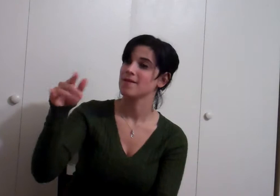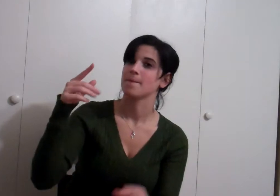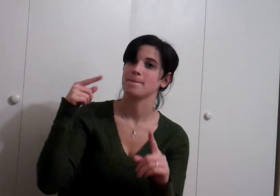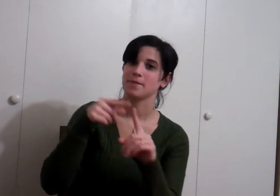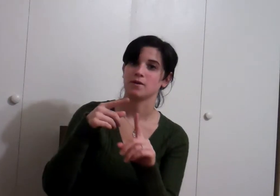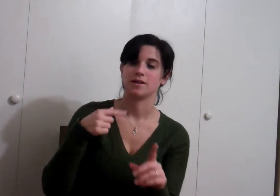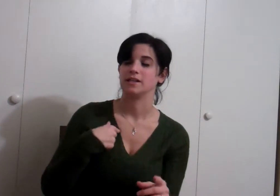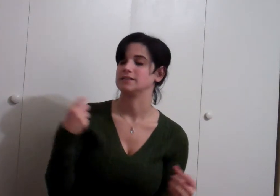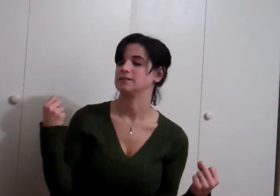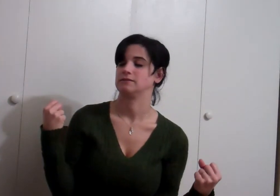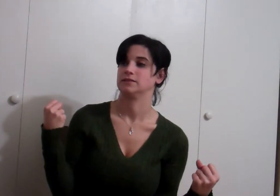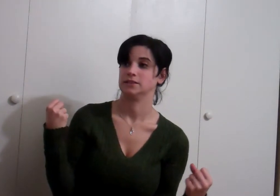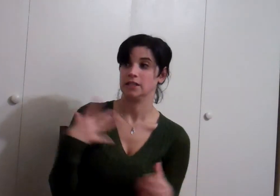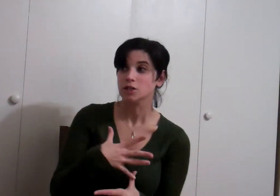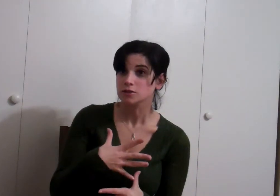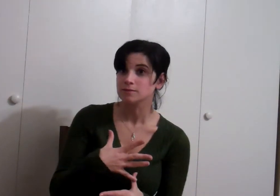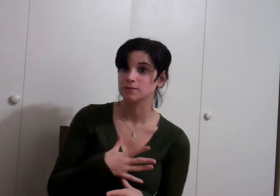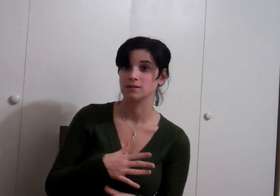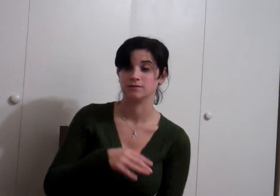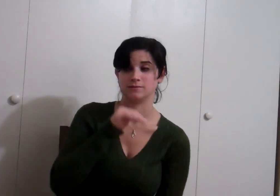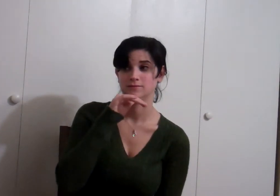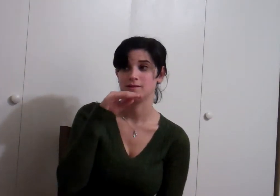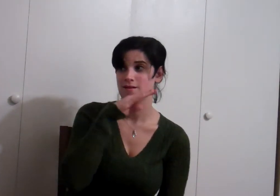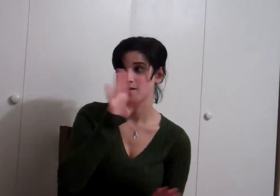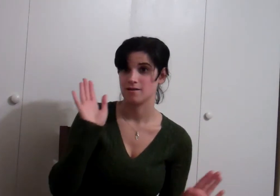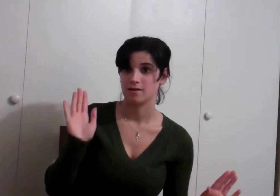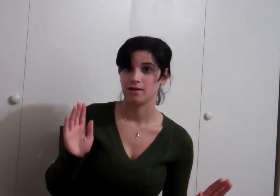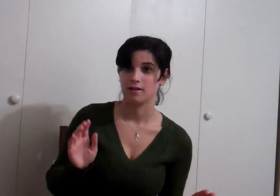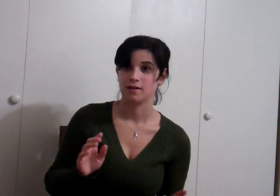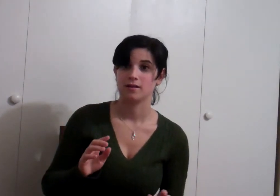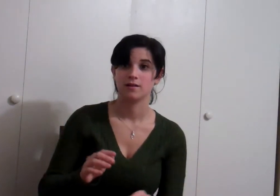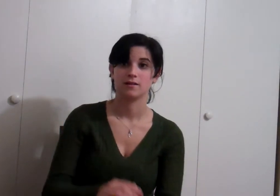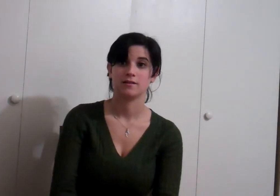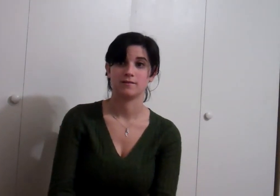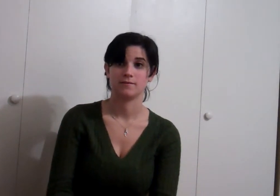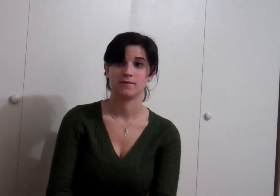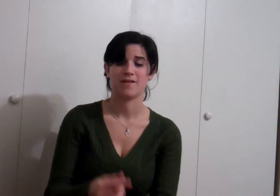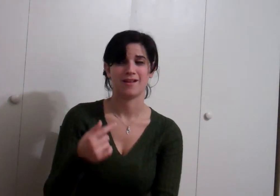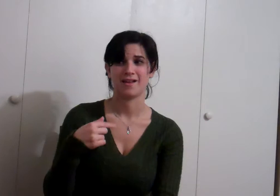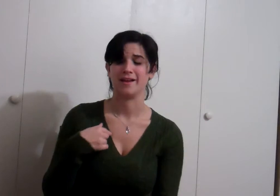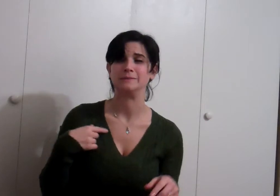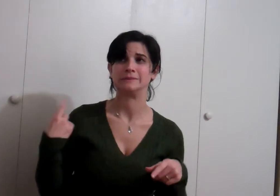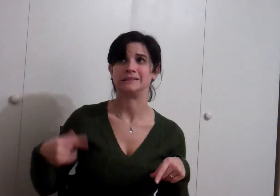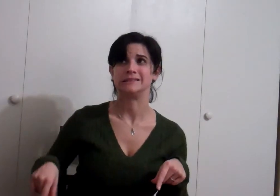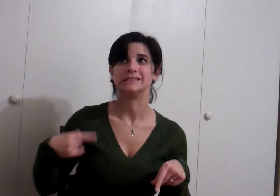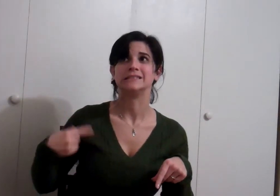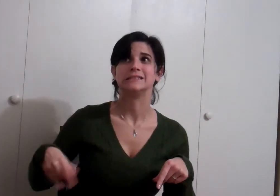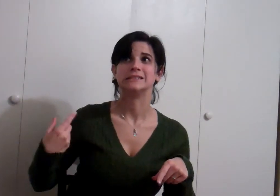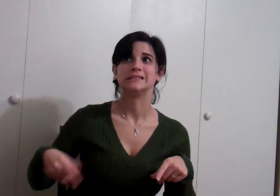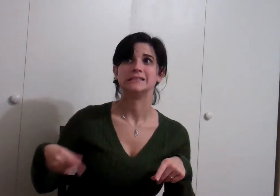It does. I'm not going to lie. When some of you sitting there, and I'm already tense, so I'm sweating like a hoe in church.